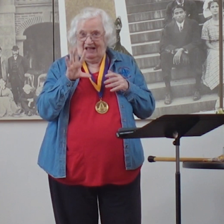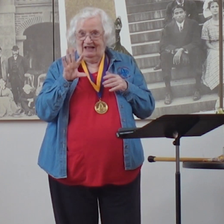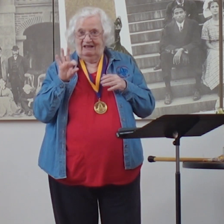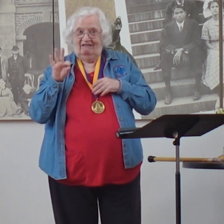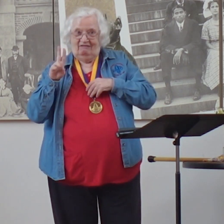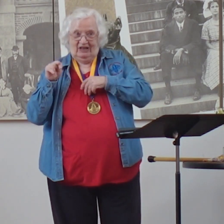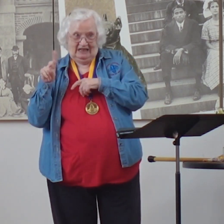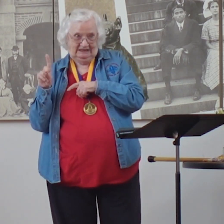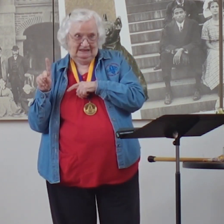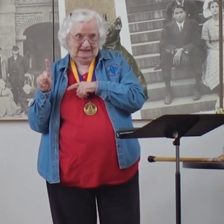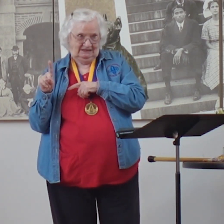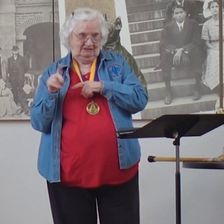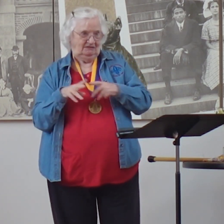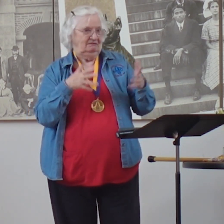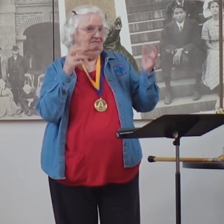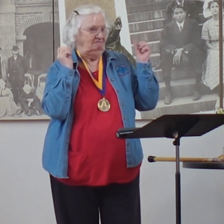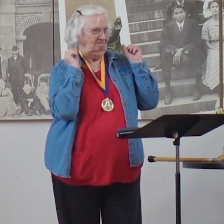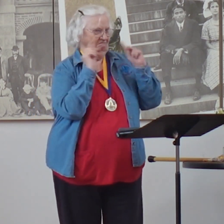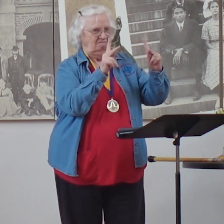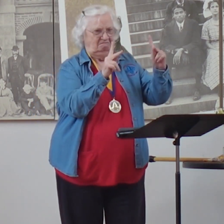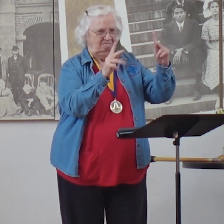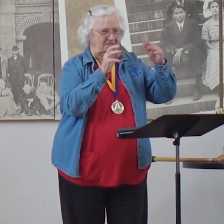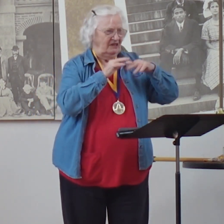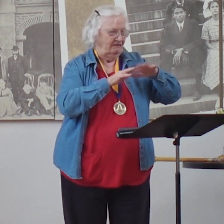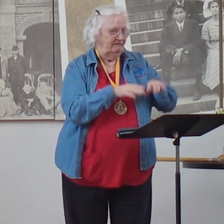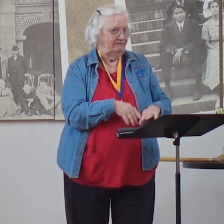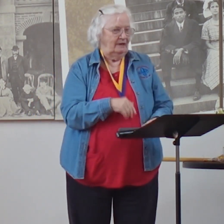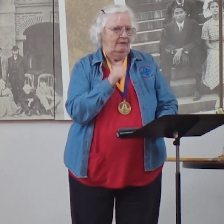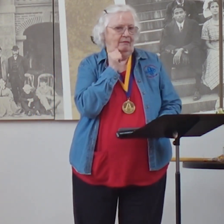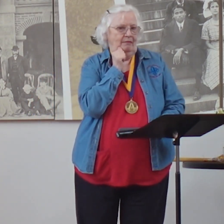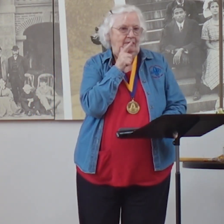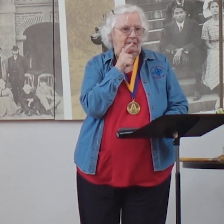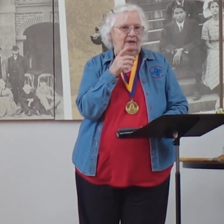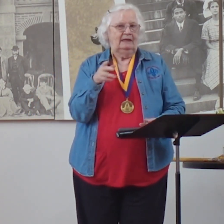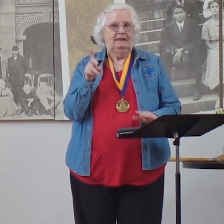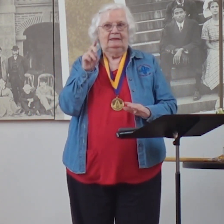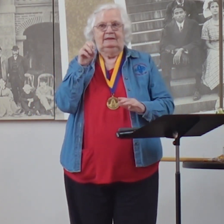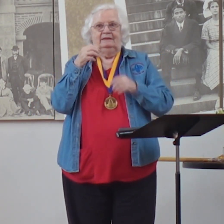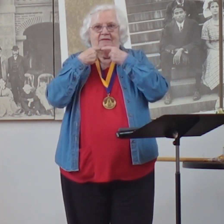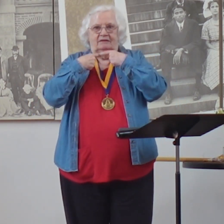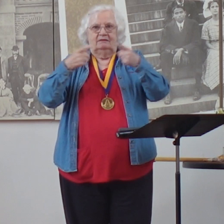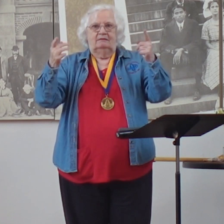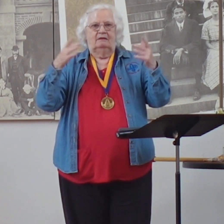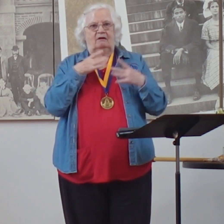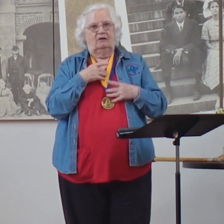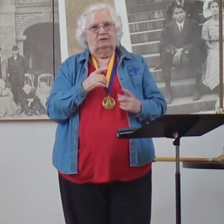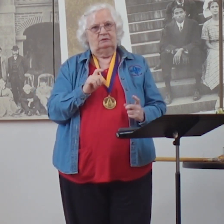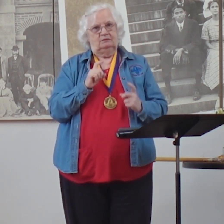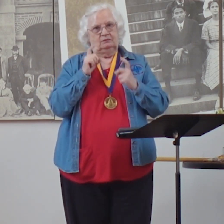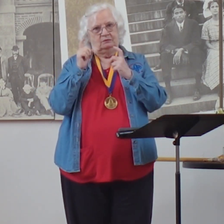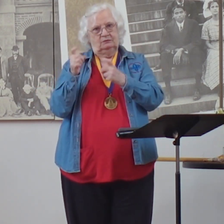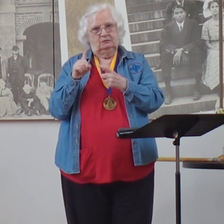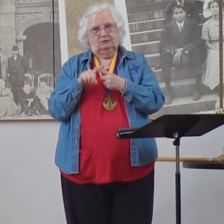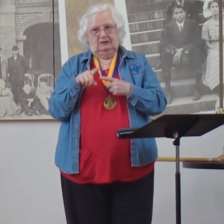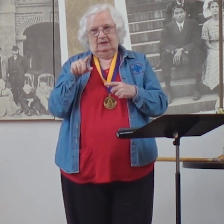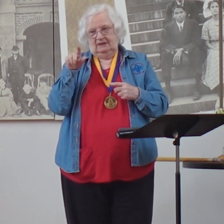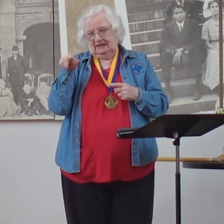And those donations should go to the 1965 class fund. A couple days after, Dee said, I'd